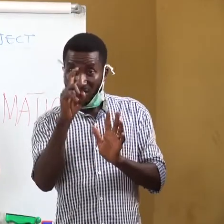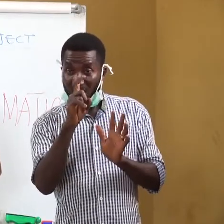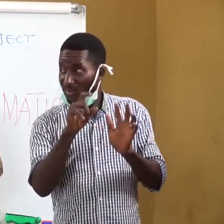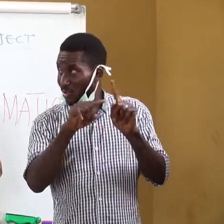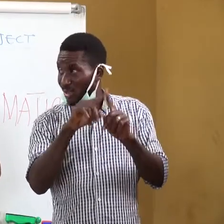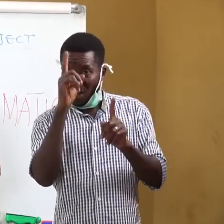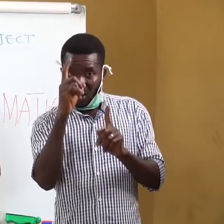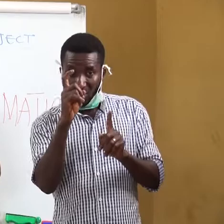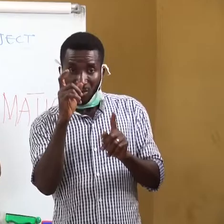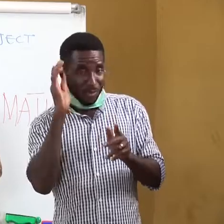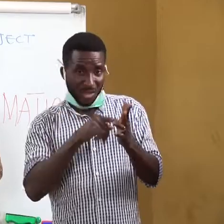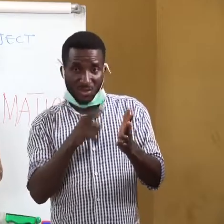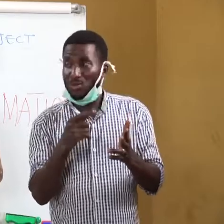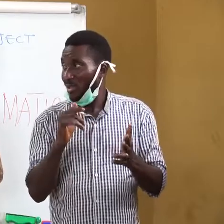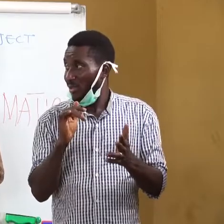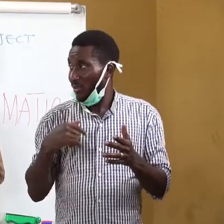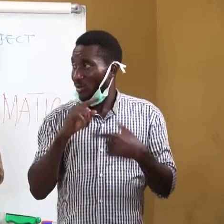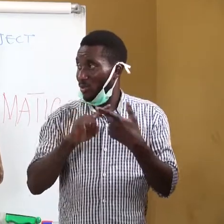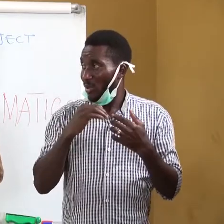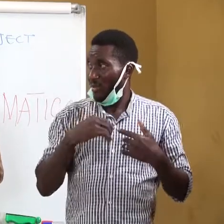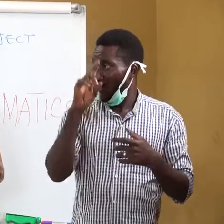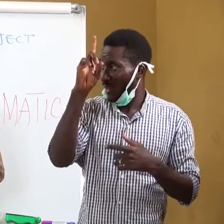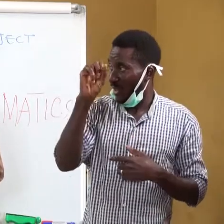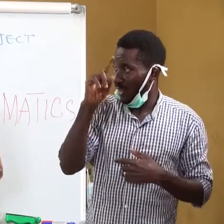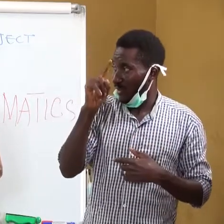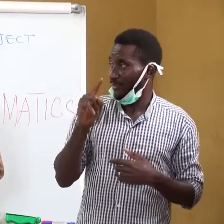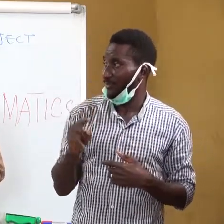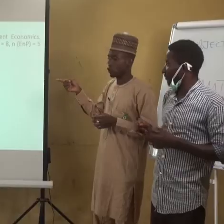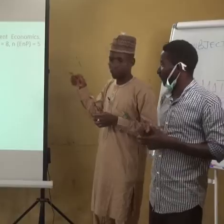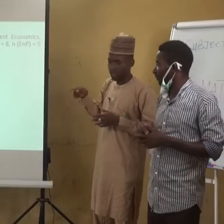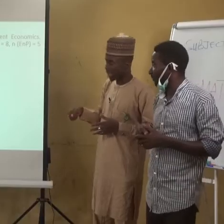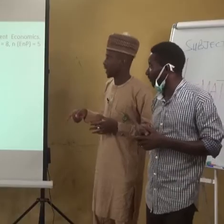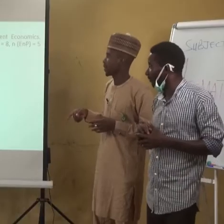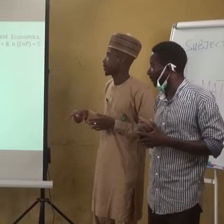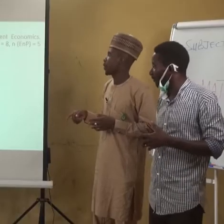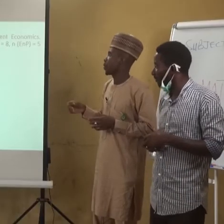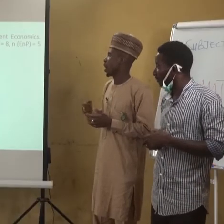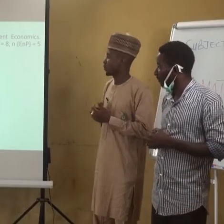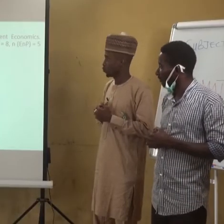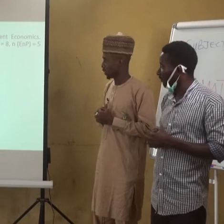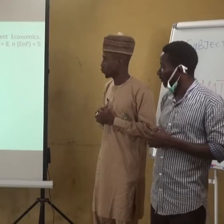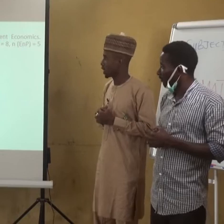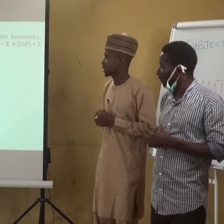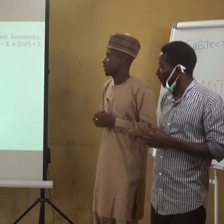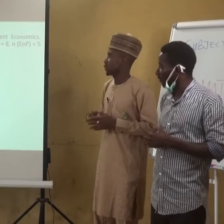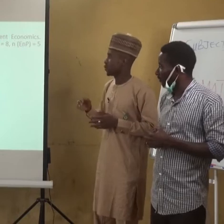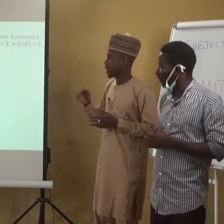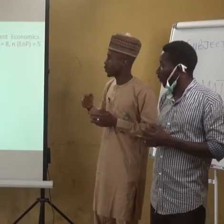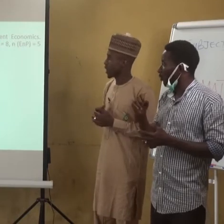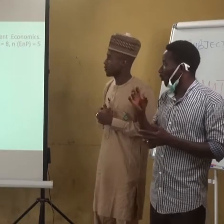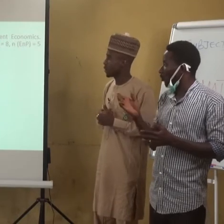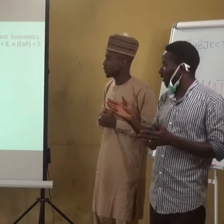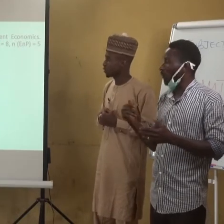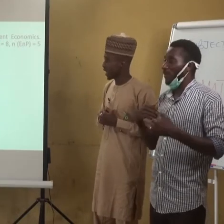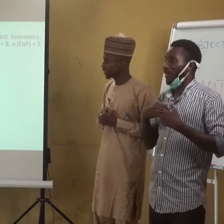have 11, then minus X, the second minus there, plus A. We have 21. So